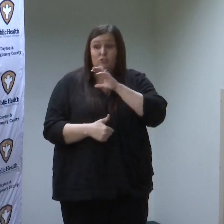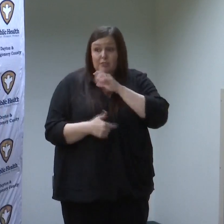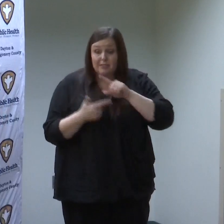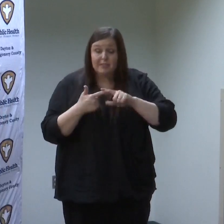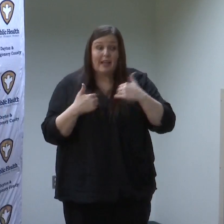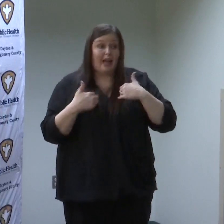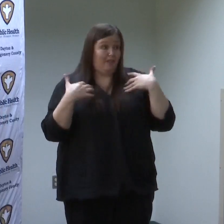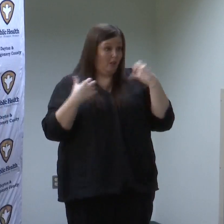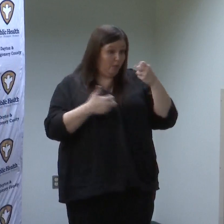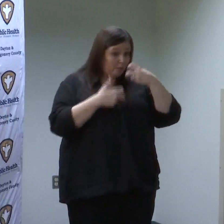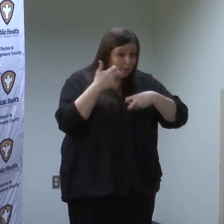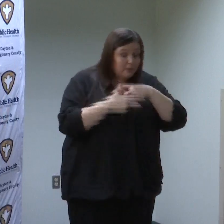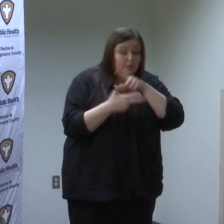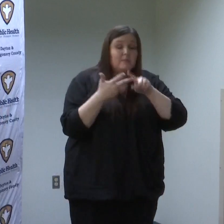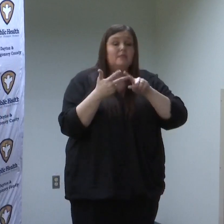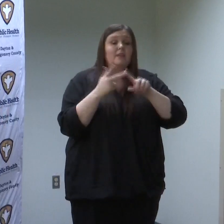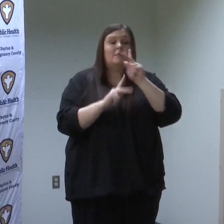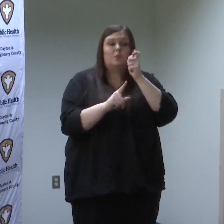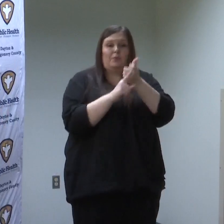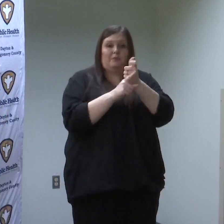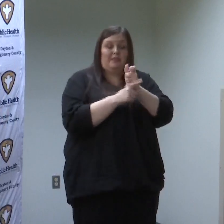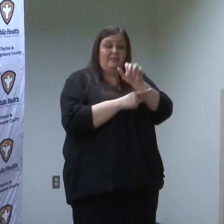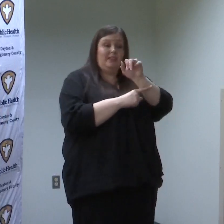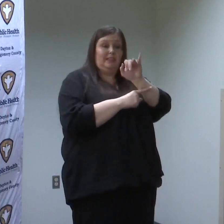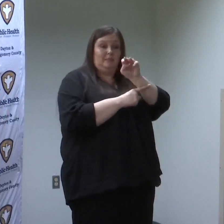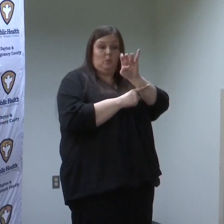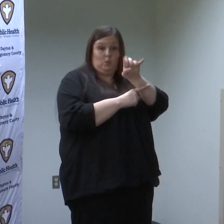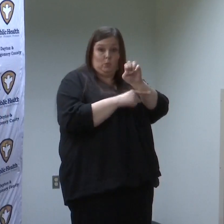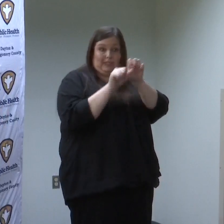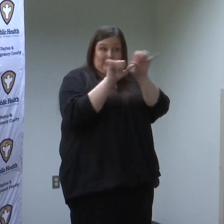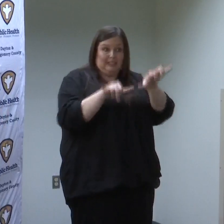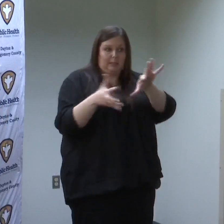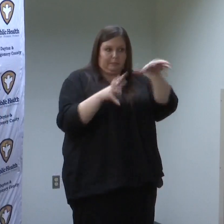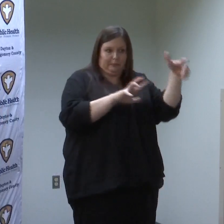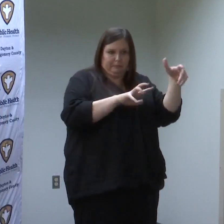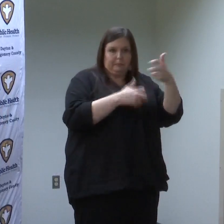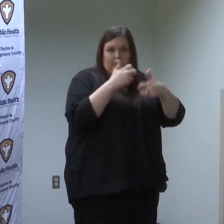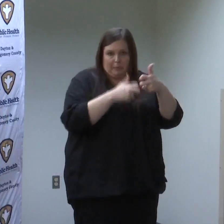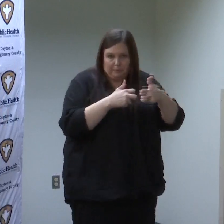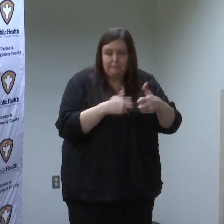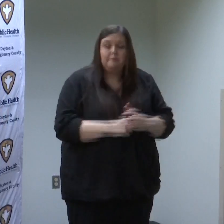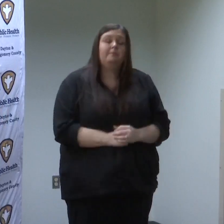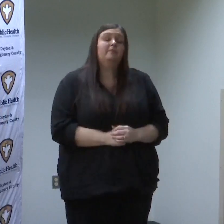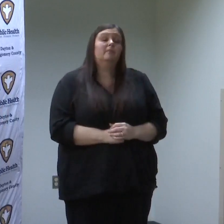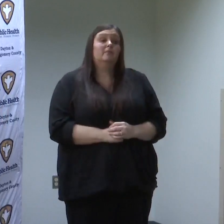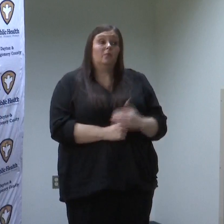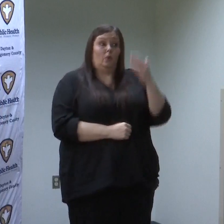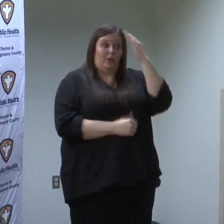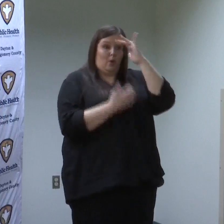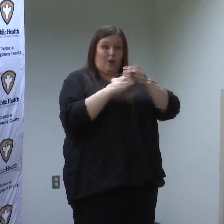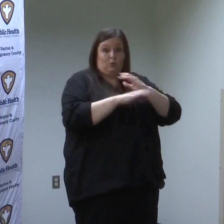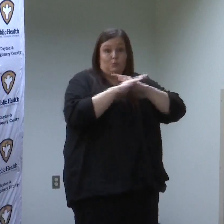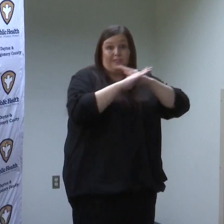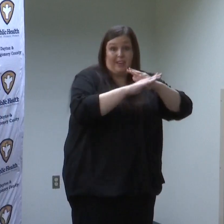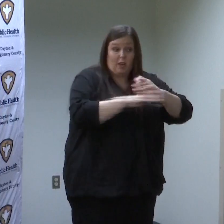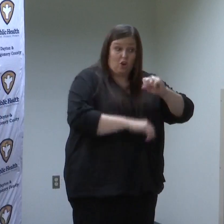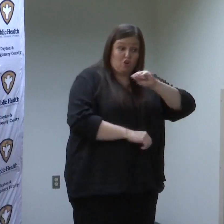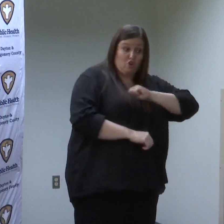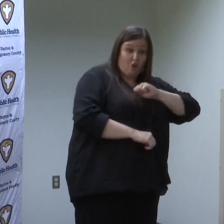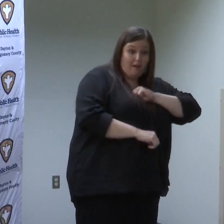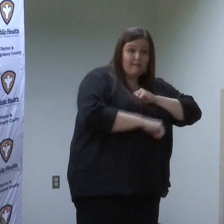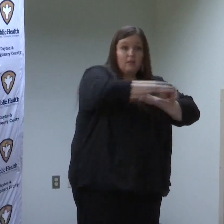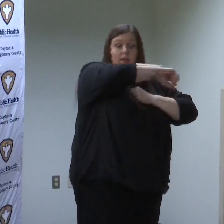health problems, and or individuals who are immunocompromised. We know how to prevent illness. Cover your cough, wash